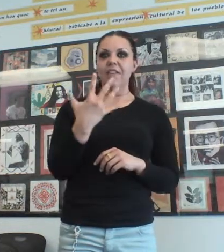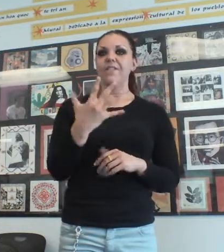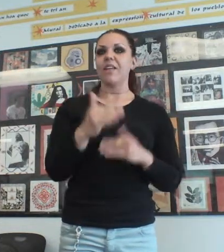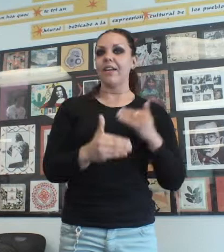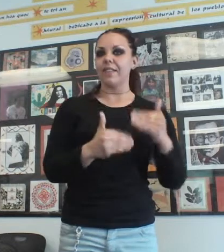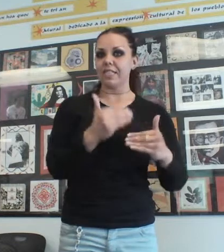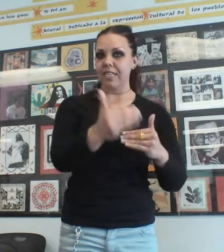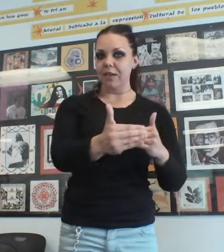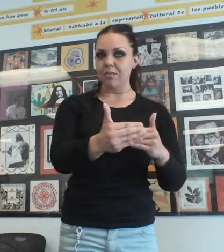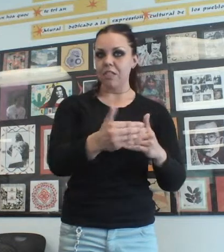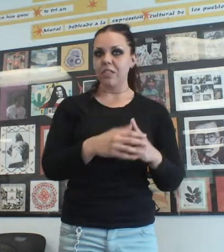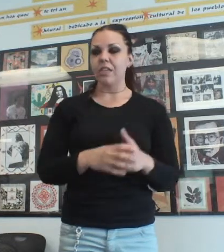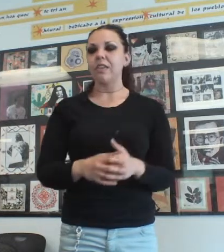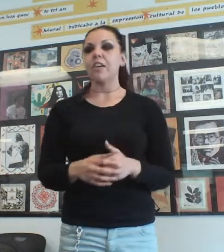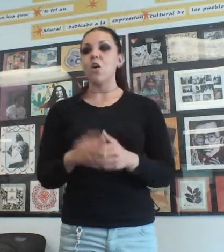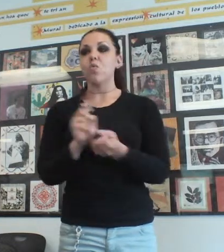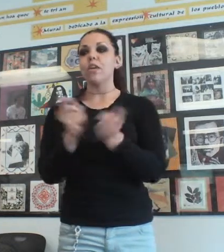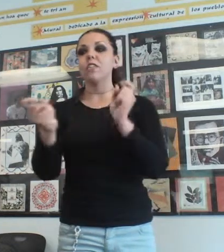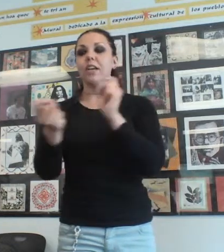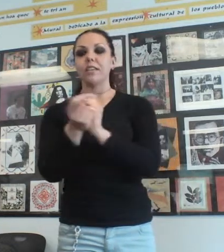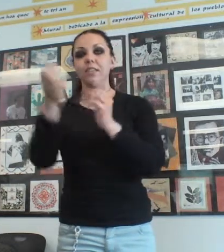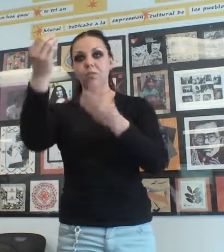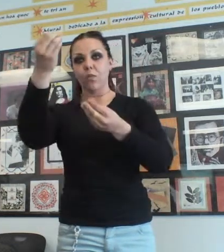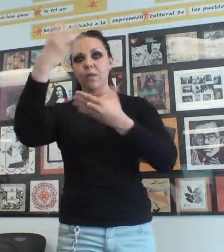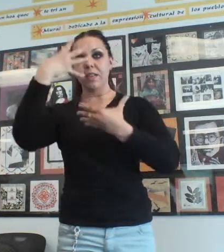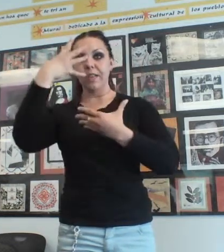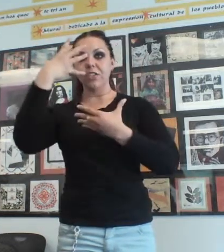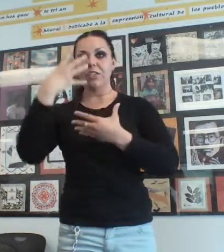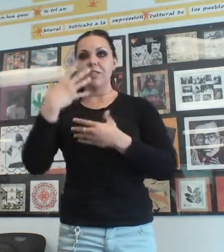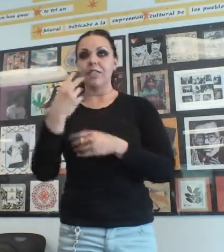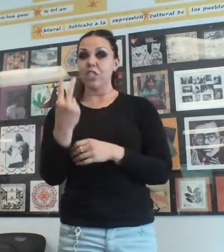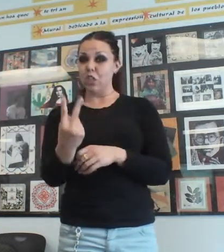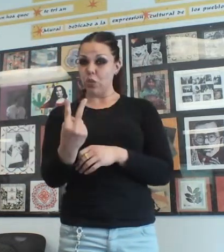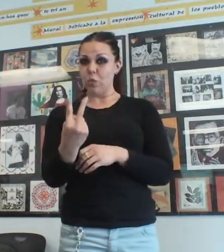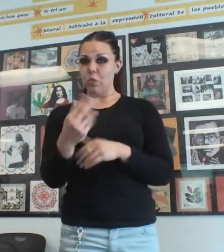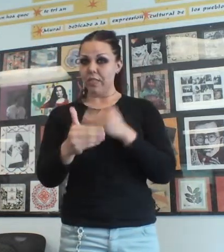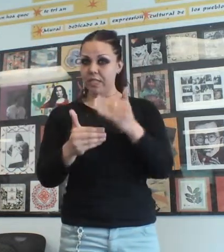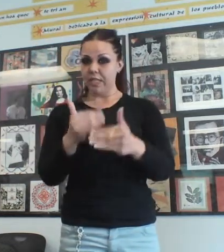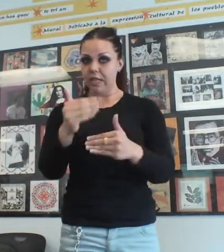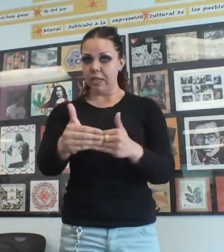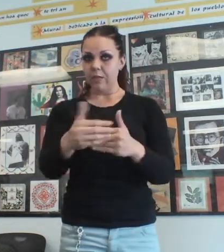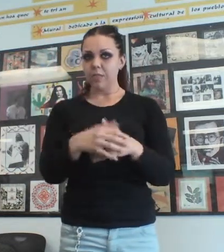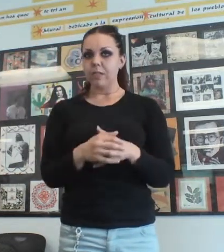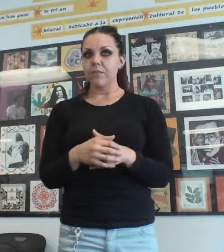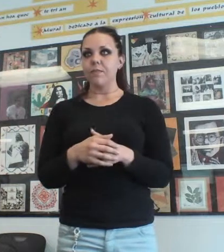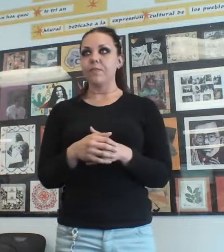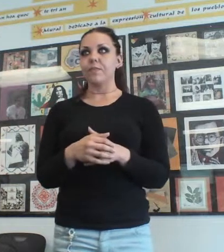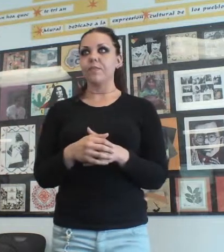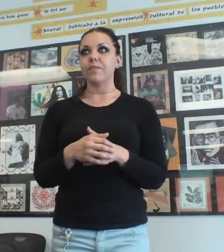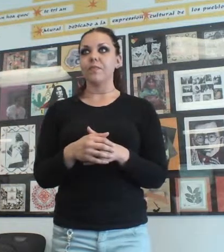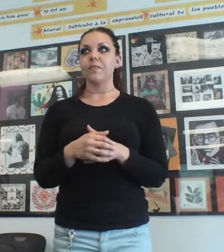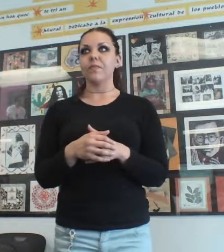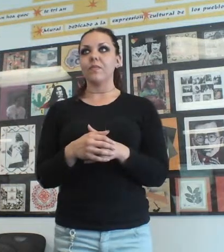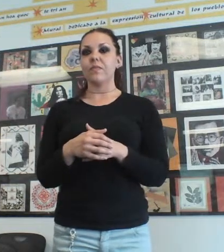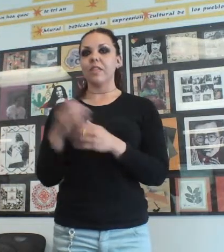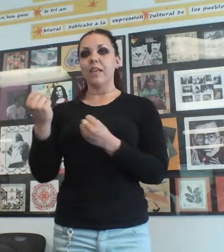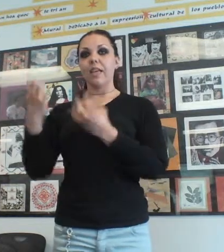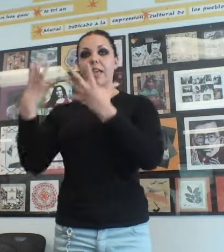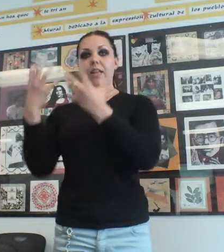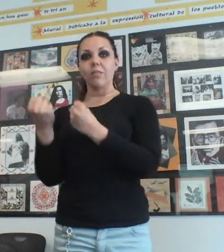Reformulation into 2, 4, 2, and 1. Okay. But when we start talking